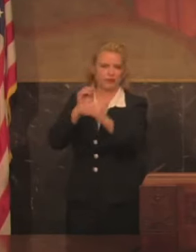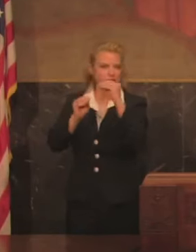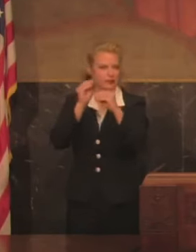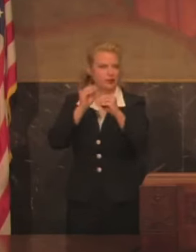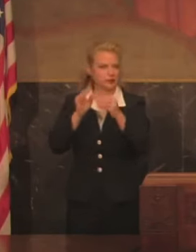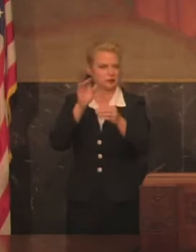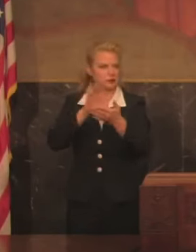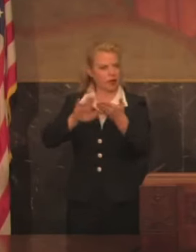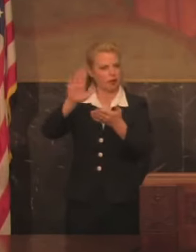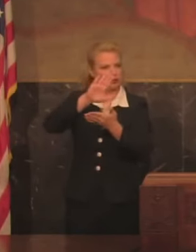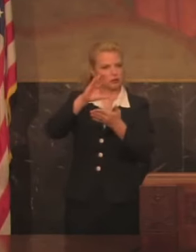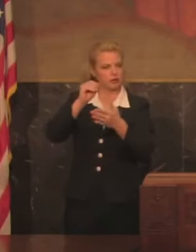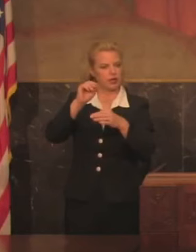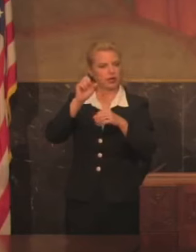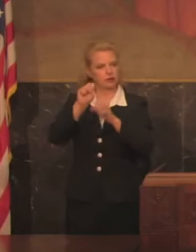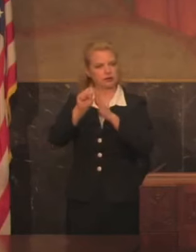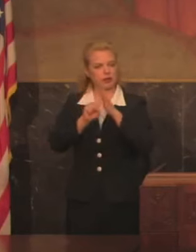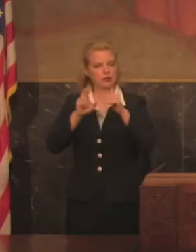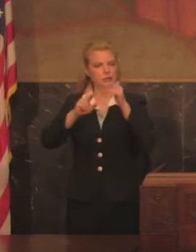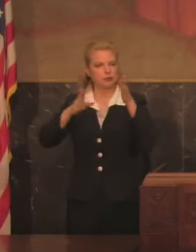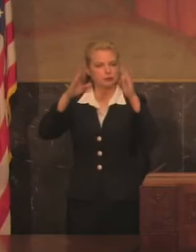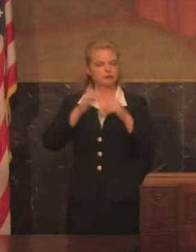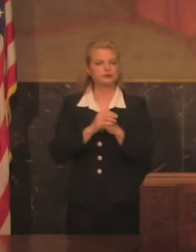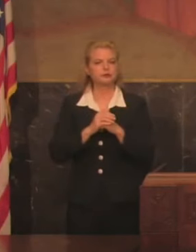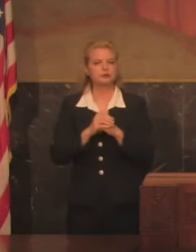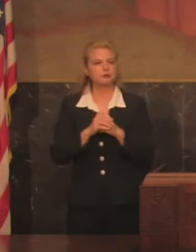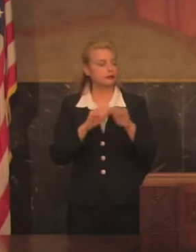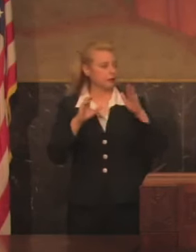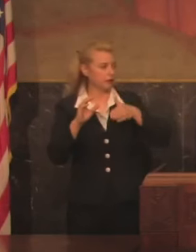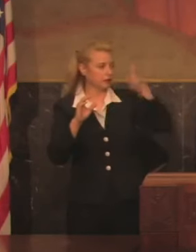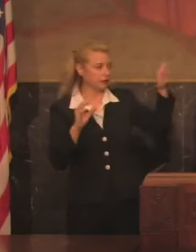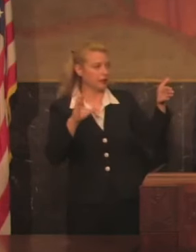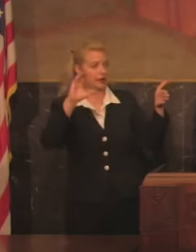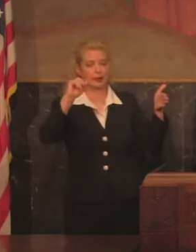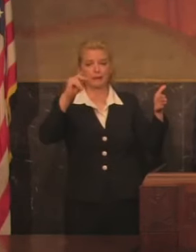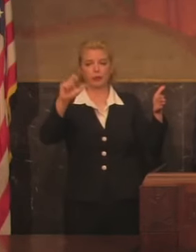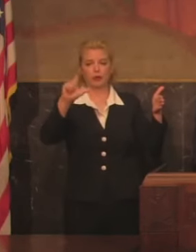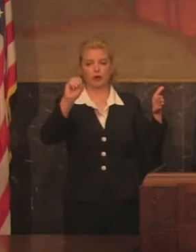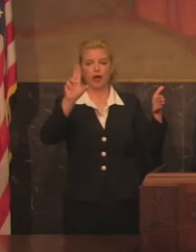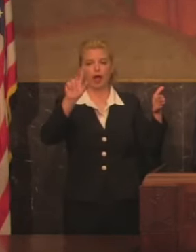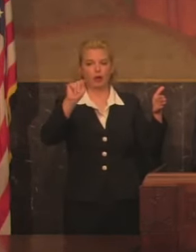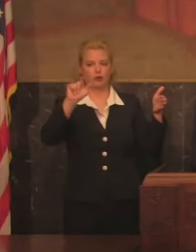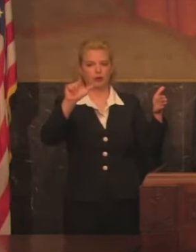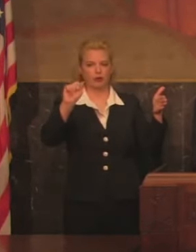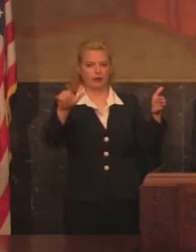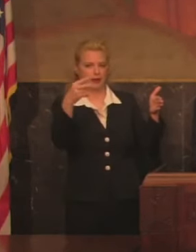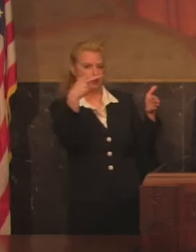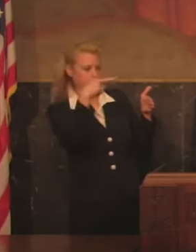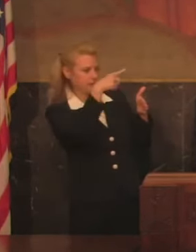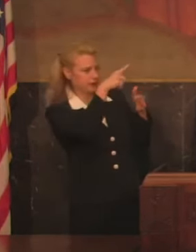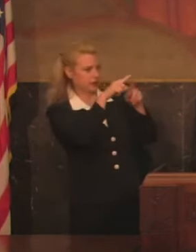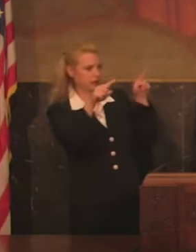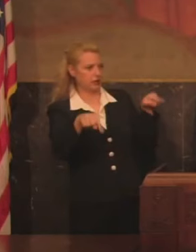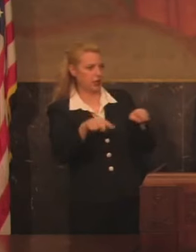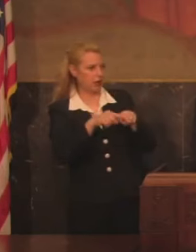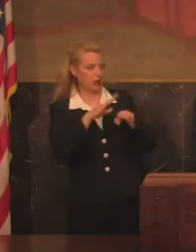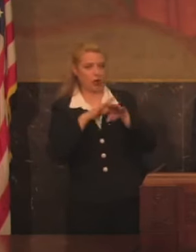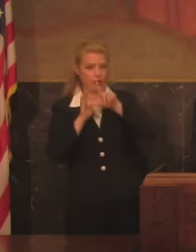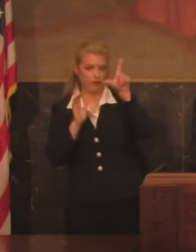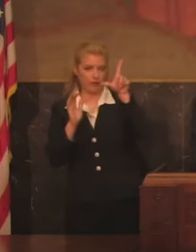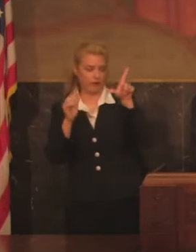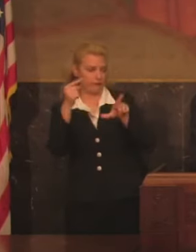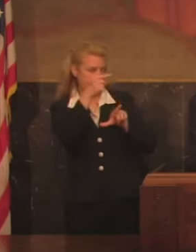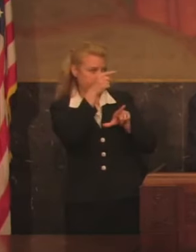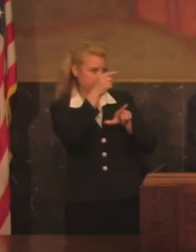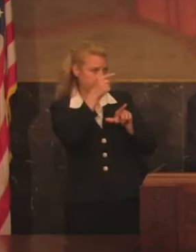state buildings. With respect to capital outlay program, if you look at this slide on the left, you can see